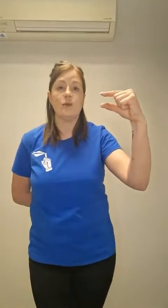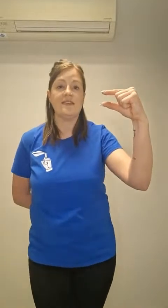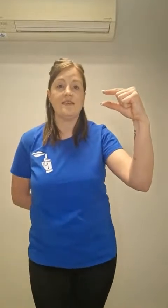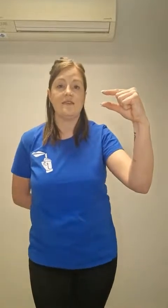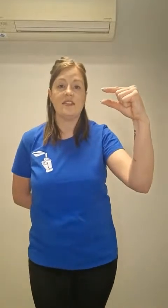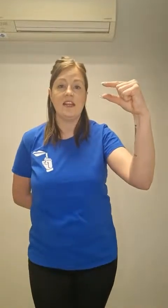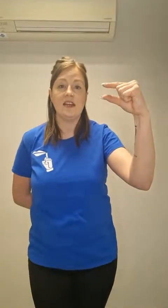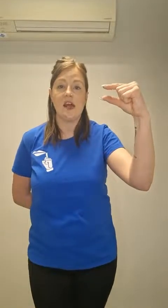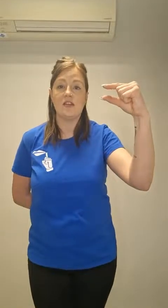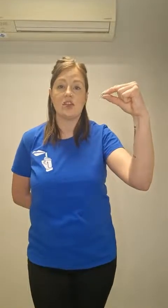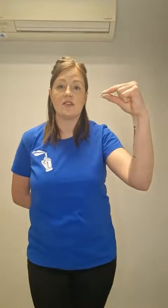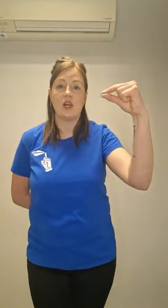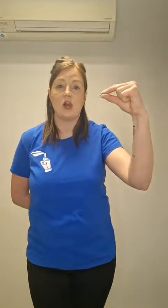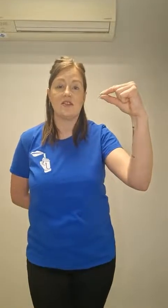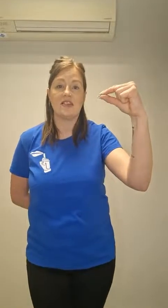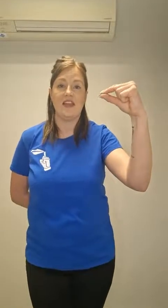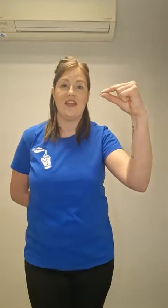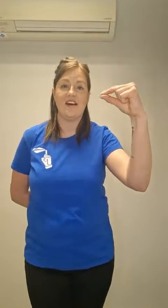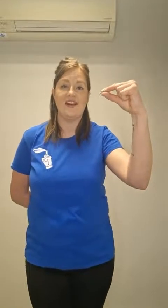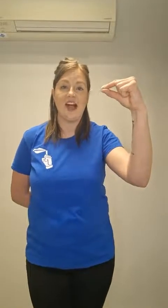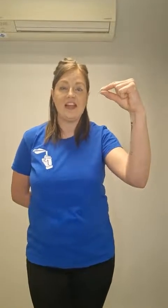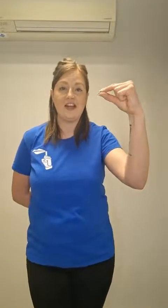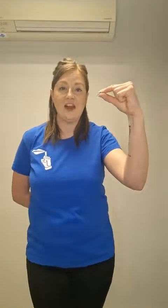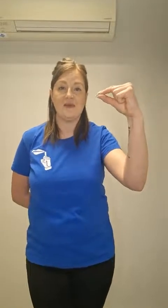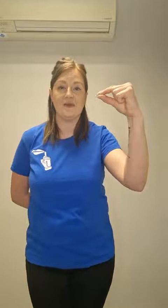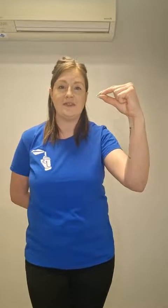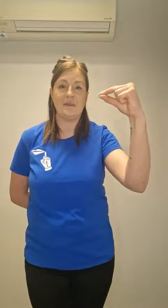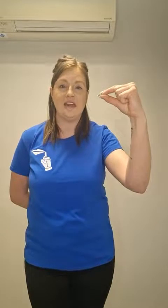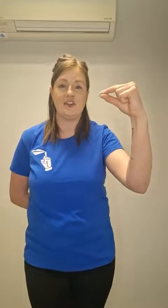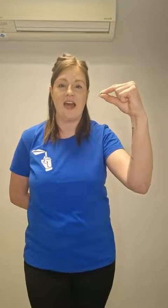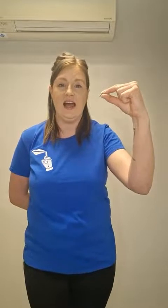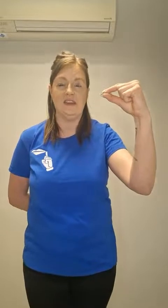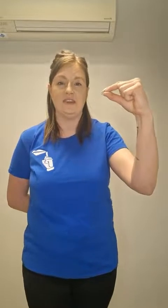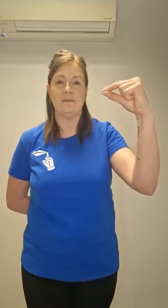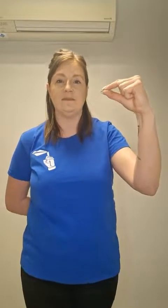says on the tin, and just close it together. A closed pinched hand.